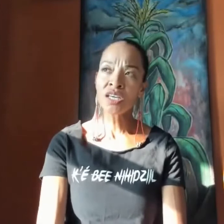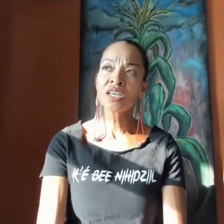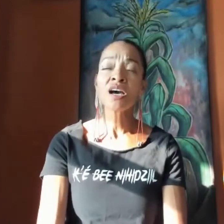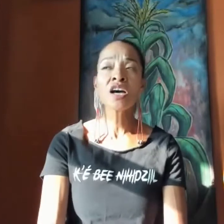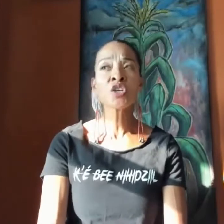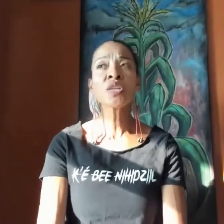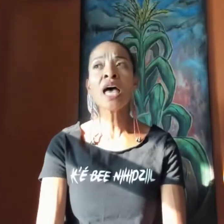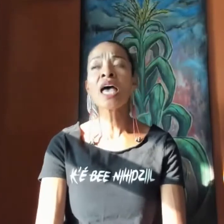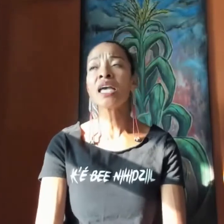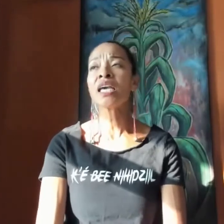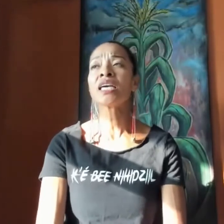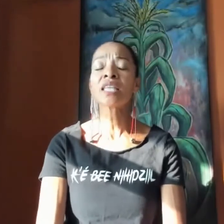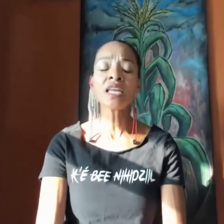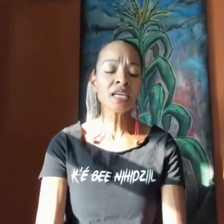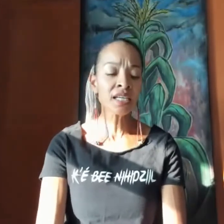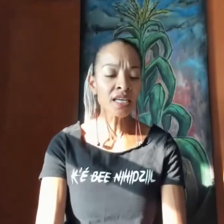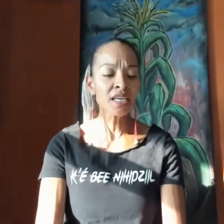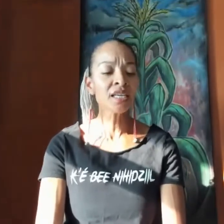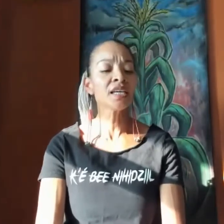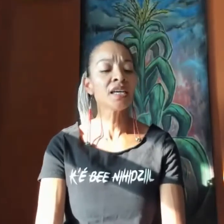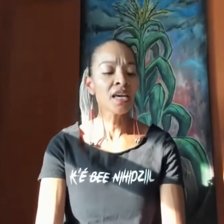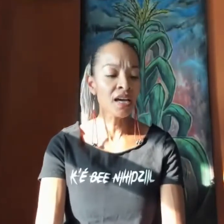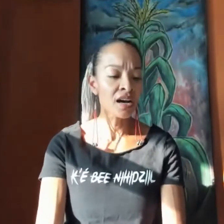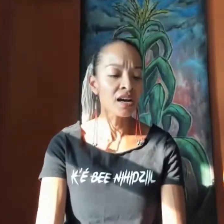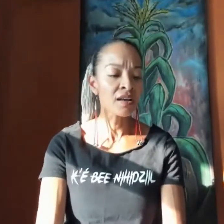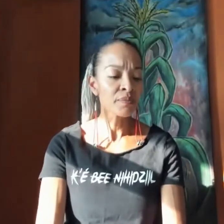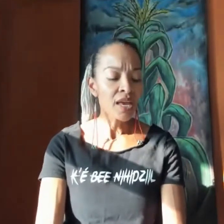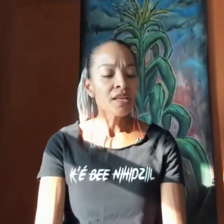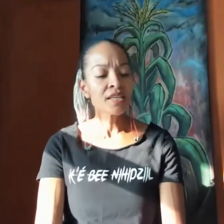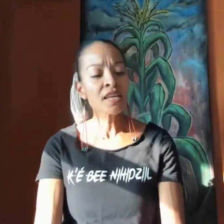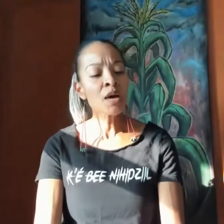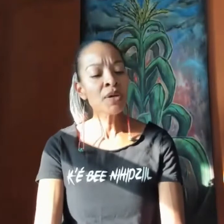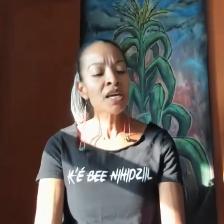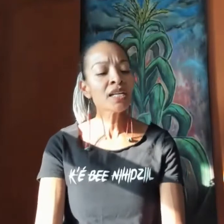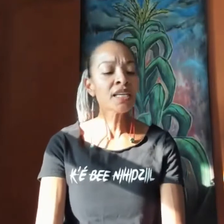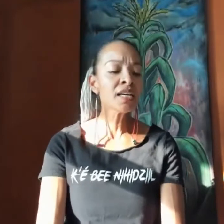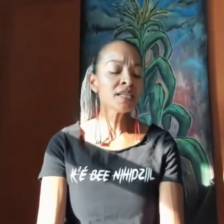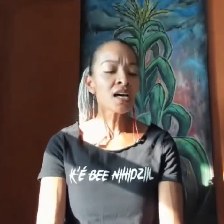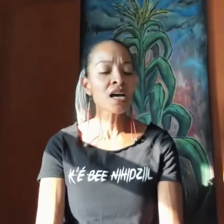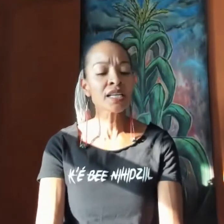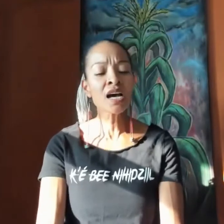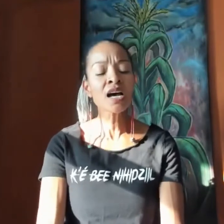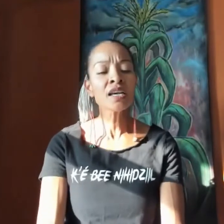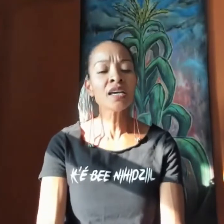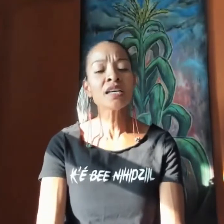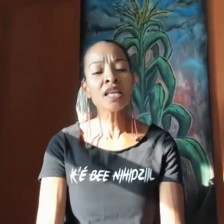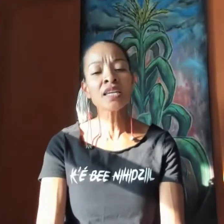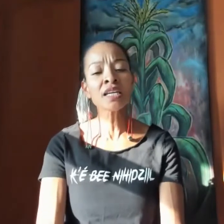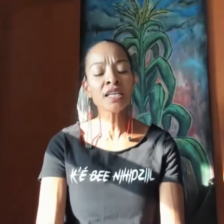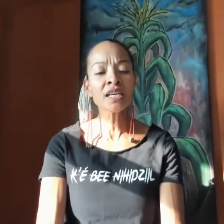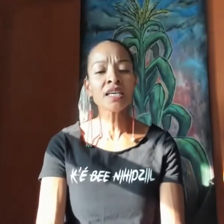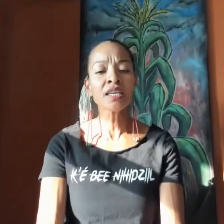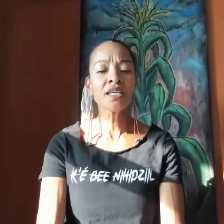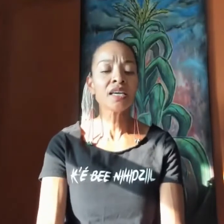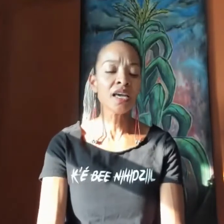e atone e tanikle heya Tena pith needs asa e